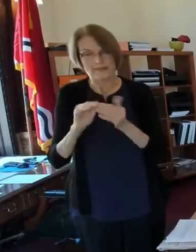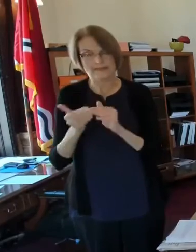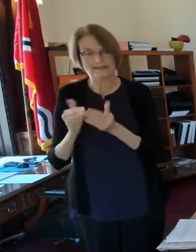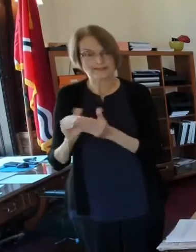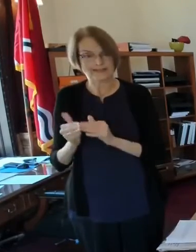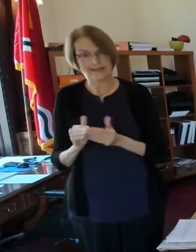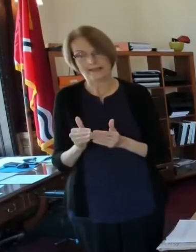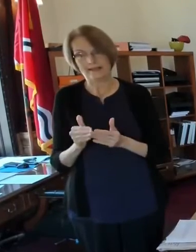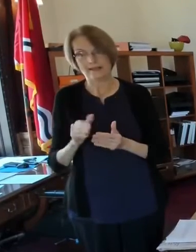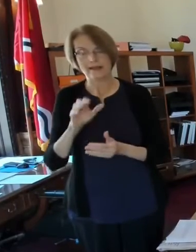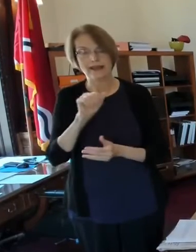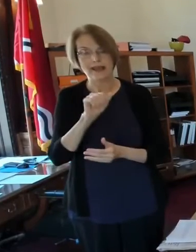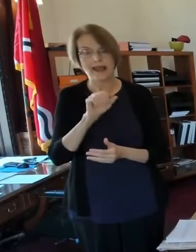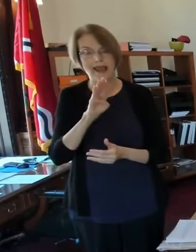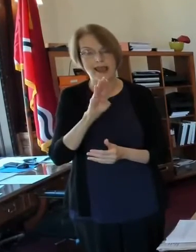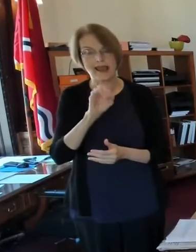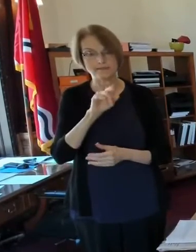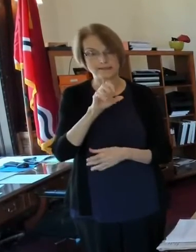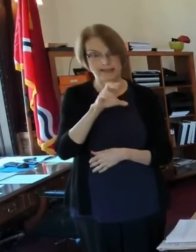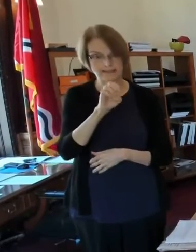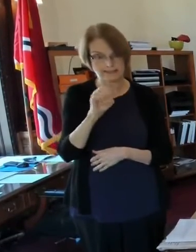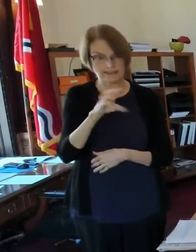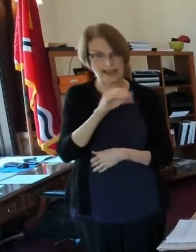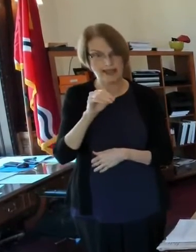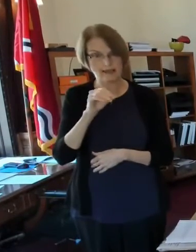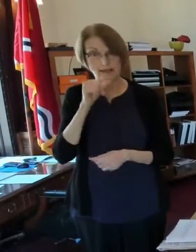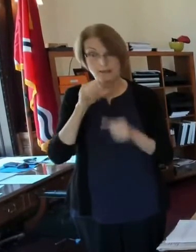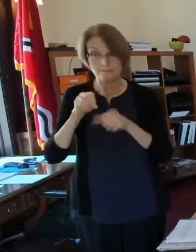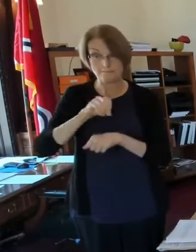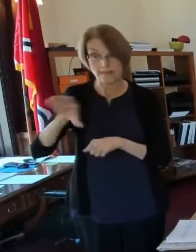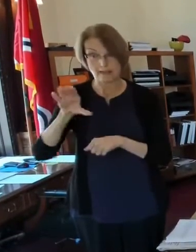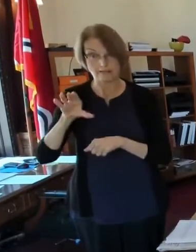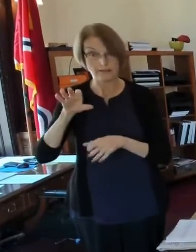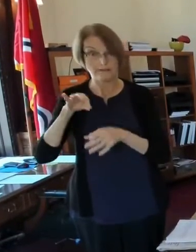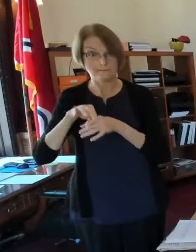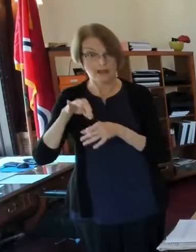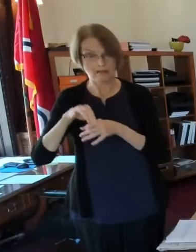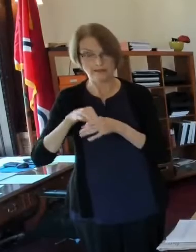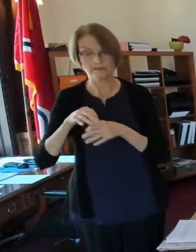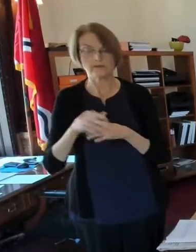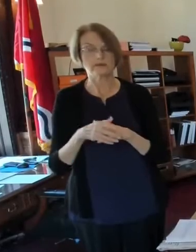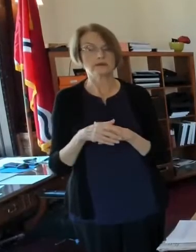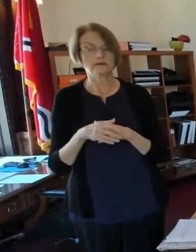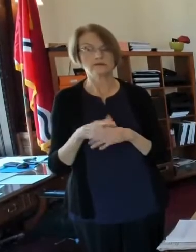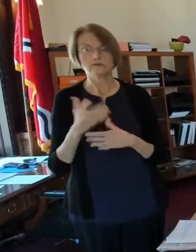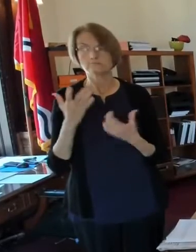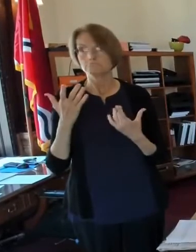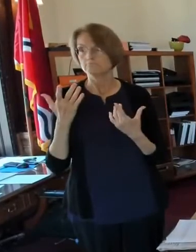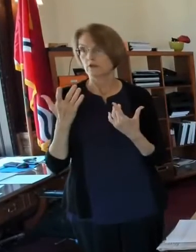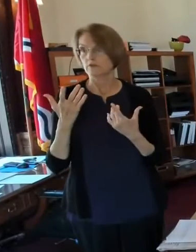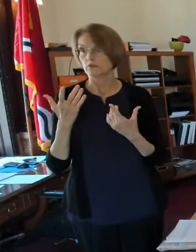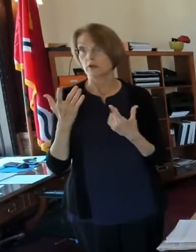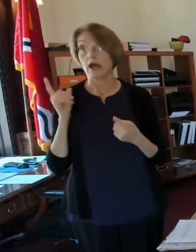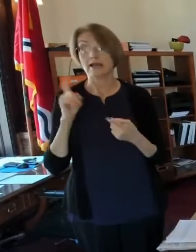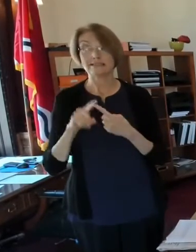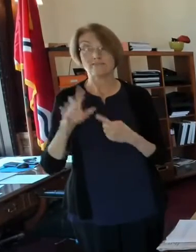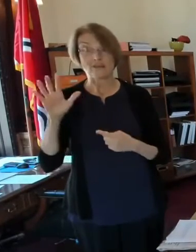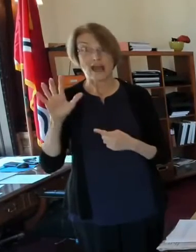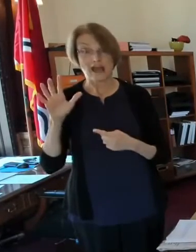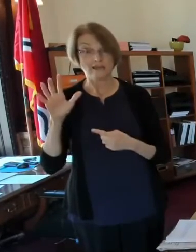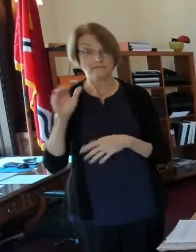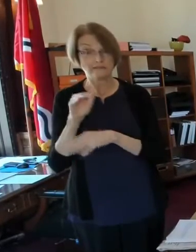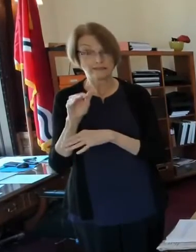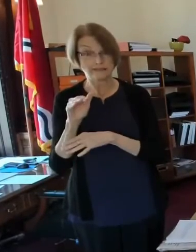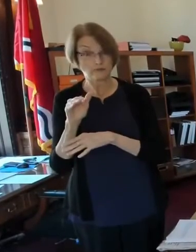terms of absentee and mail-in ballot. And by the way, you've got until 5 o'clock today. So what is that, 2.5 hours? If you're